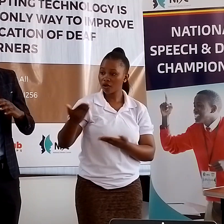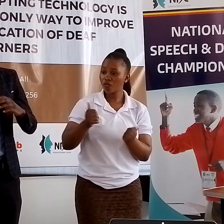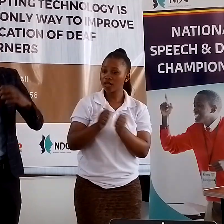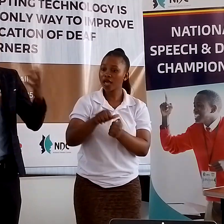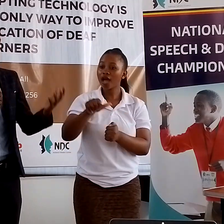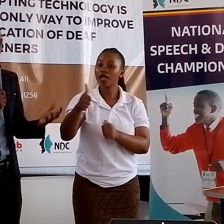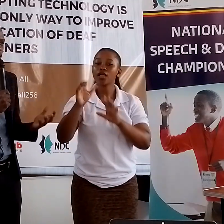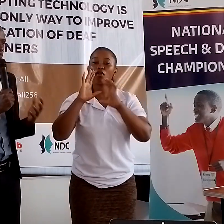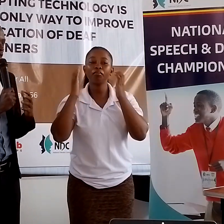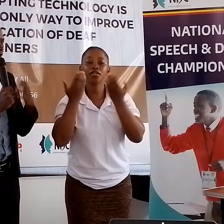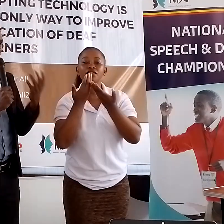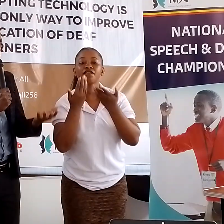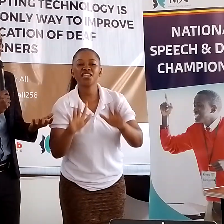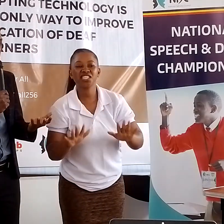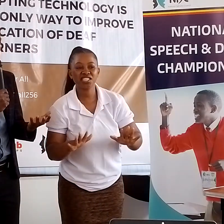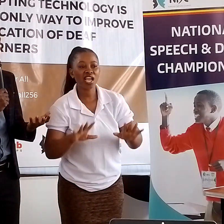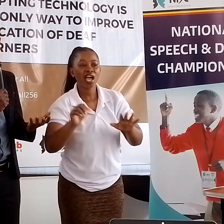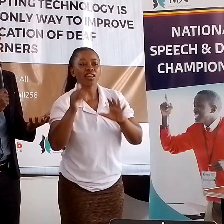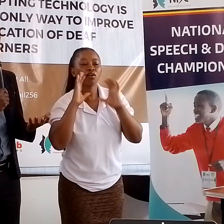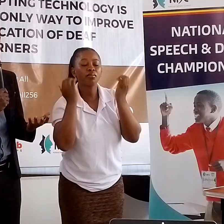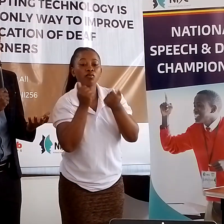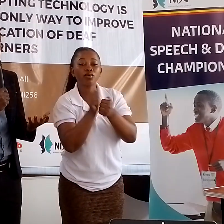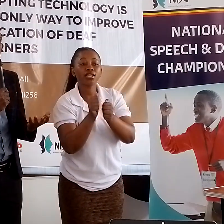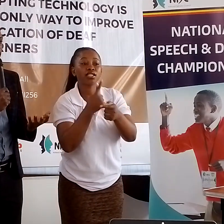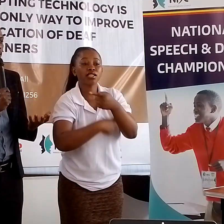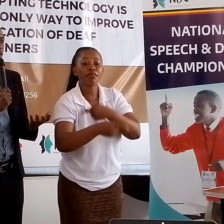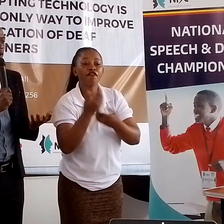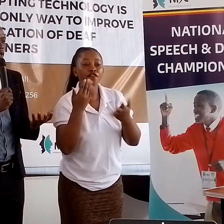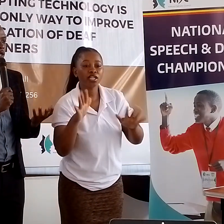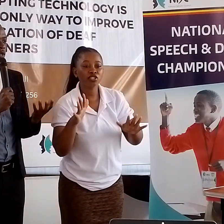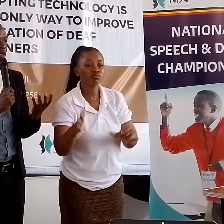other communities with disabilities,